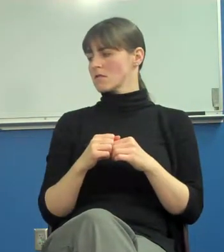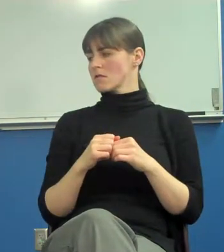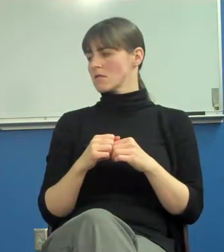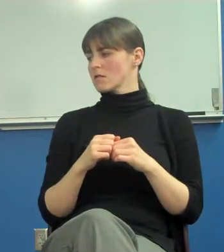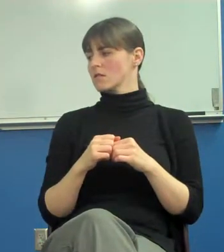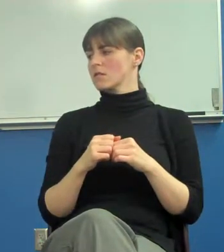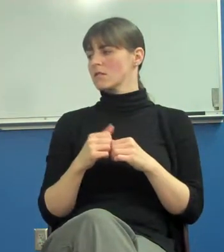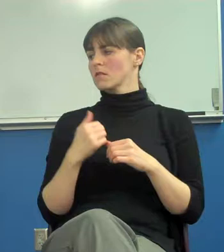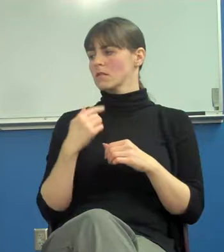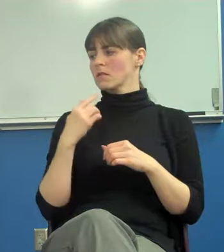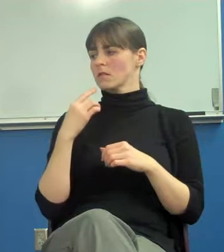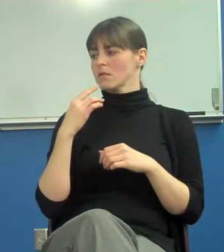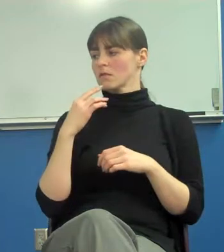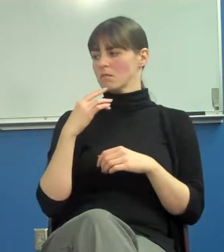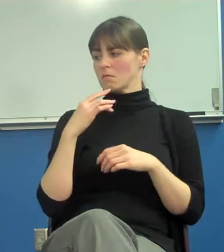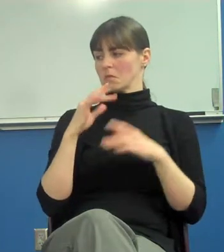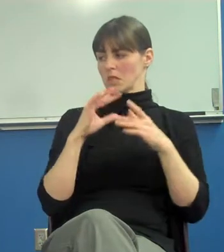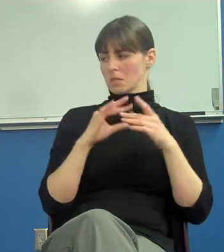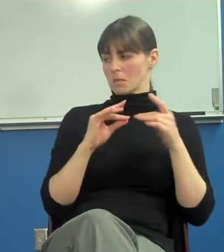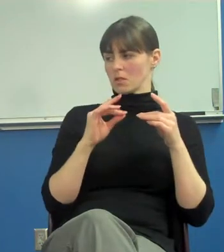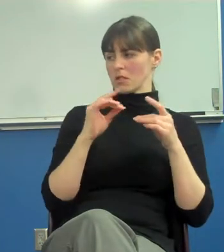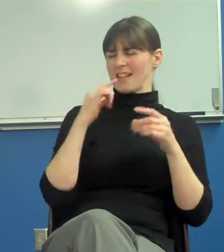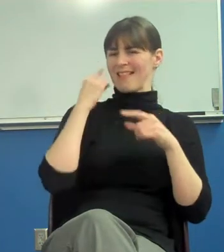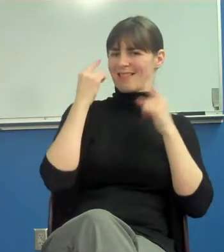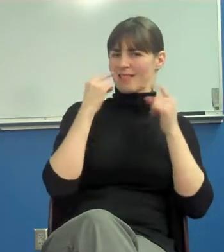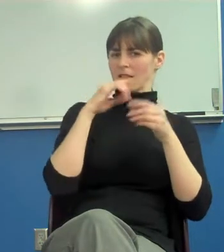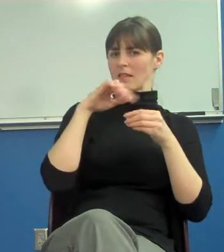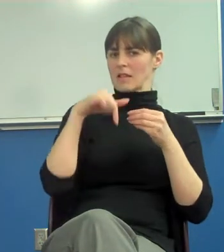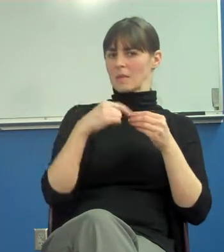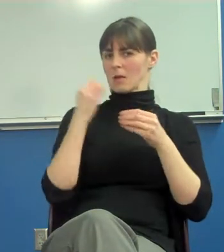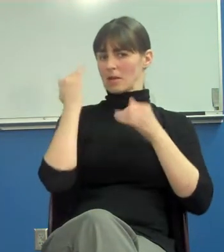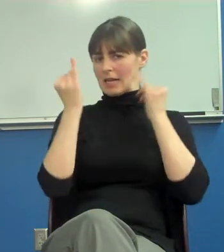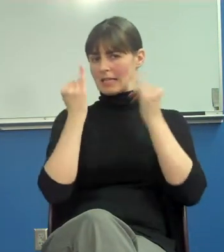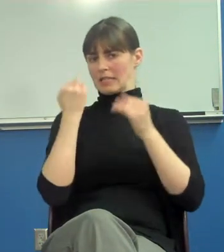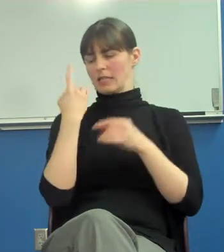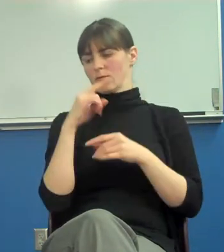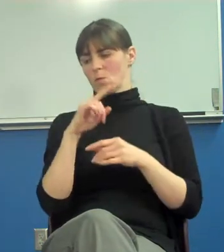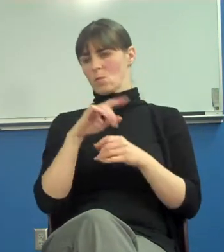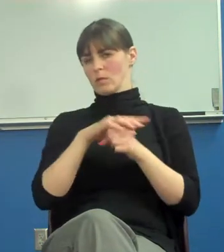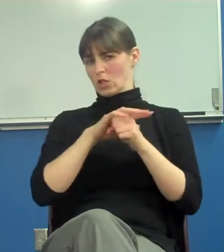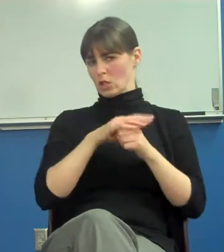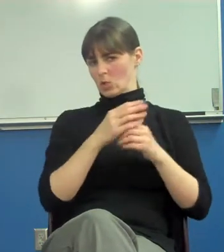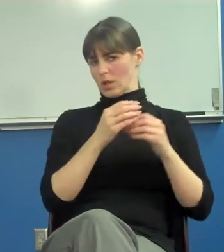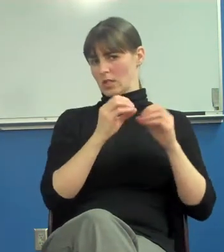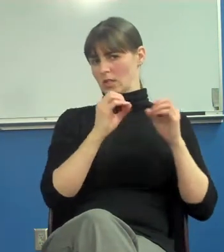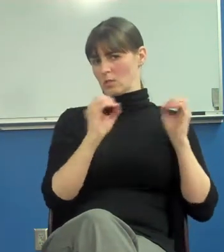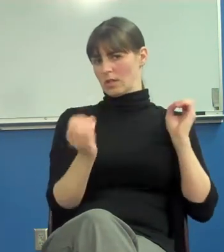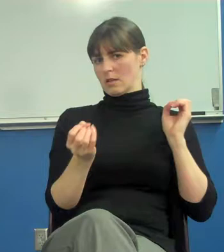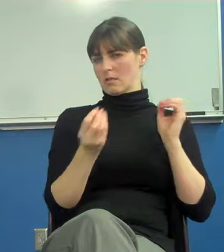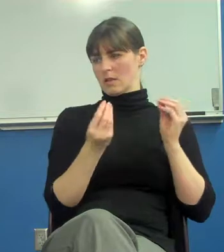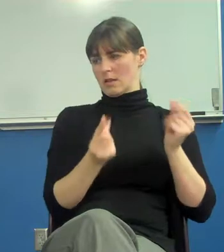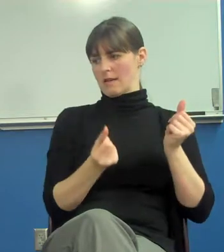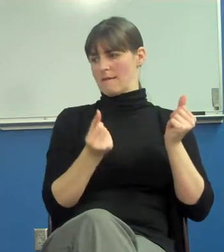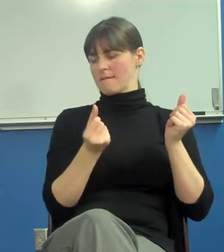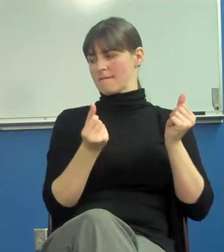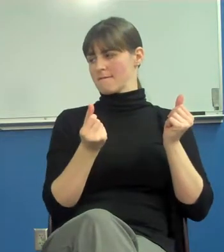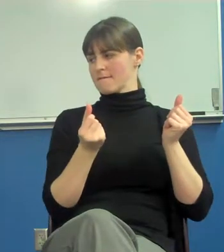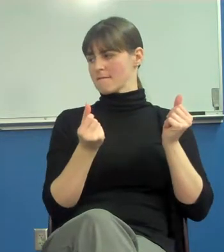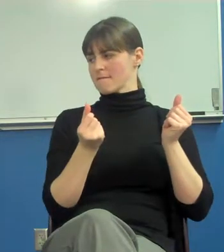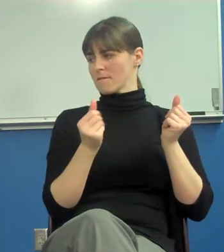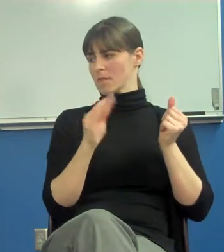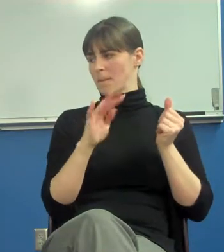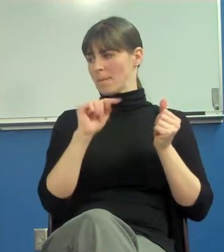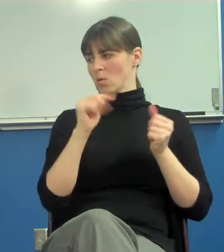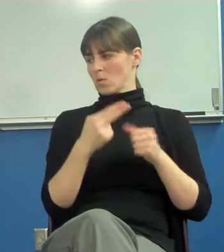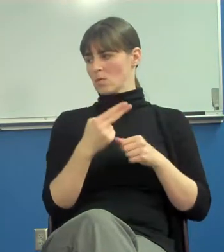Like I said, just think about that stress, the table, an idea for the stress relief. And it